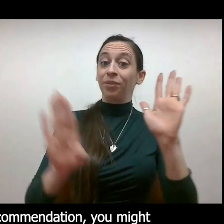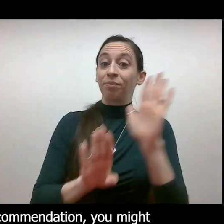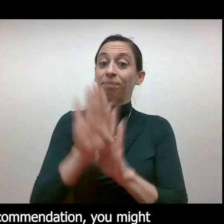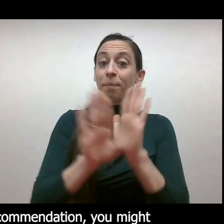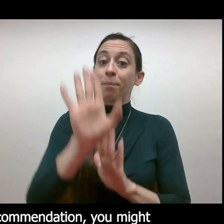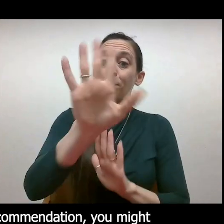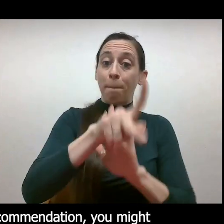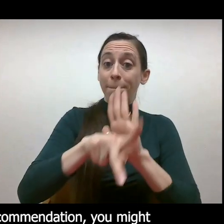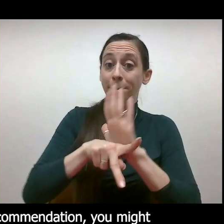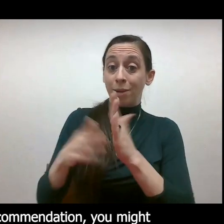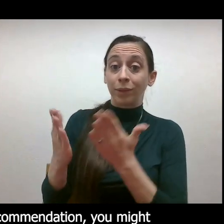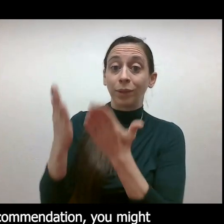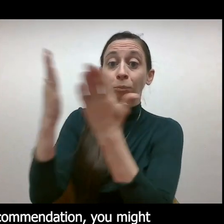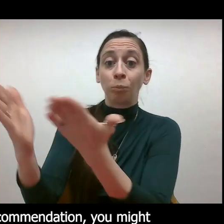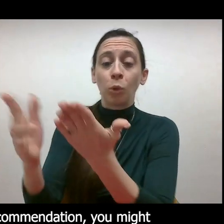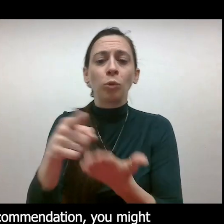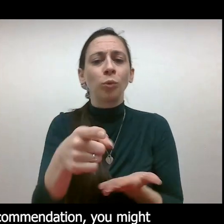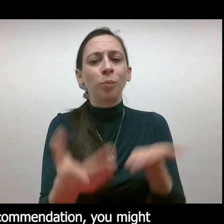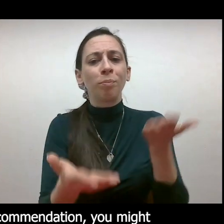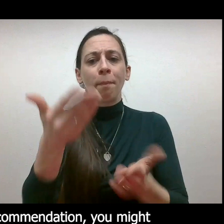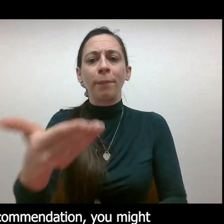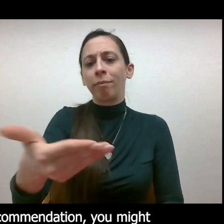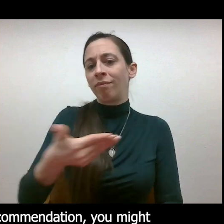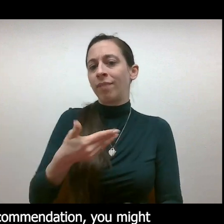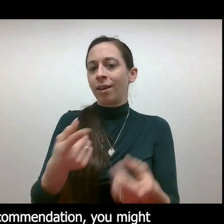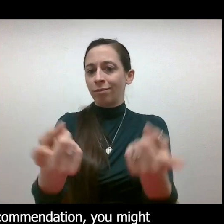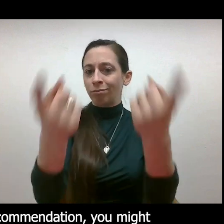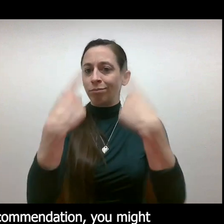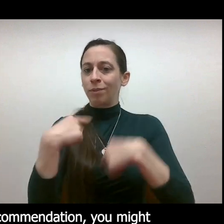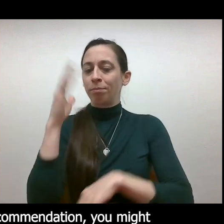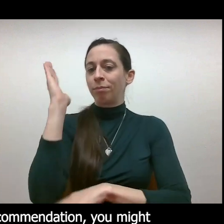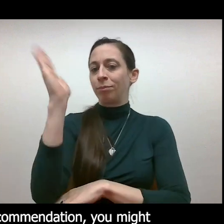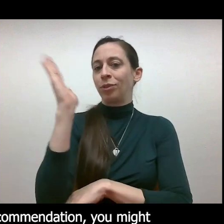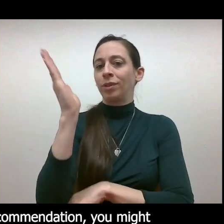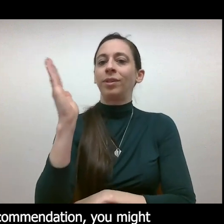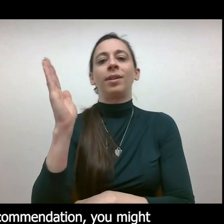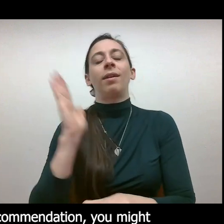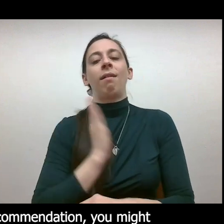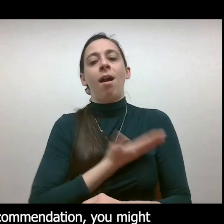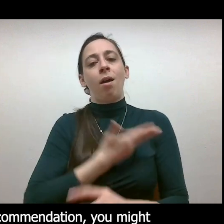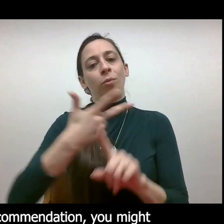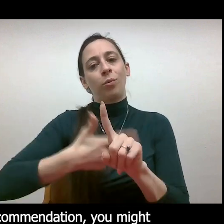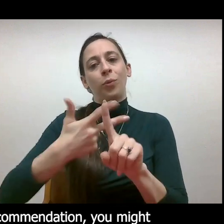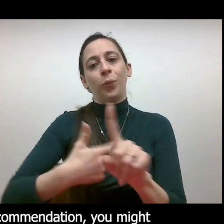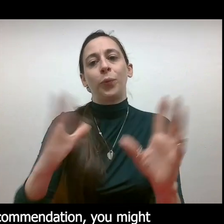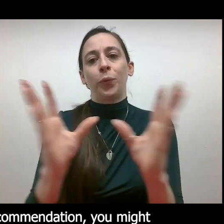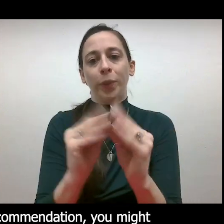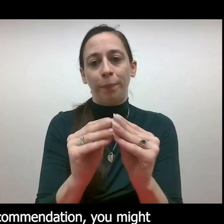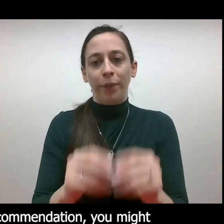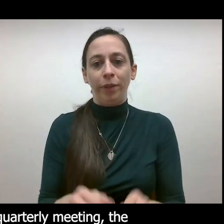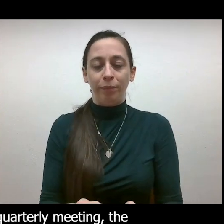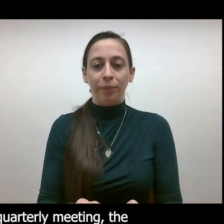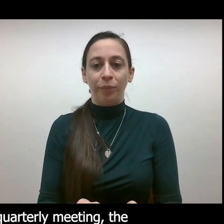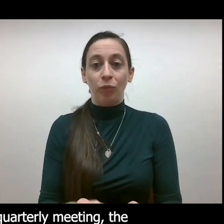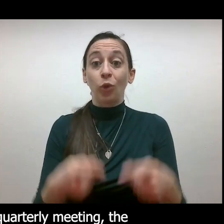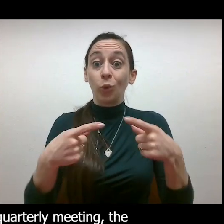So now you've developed your policy recommendation, you might be invited to come and present at one of our quarterly